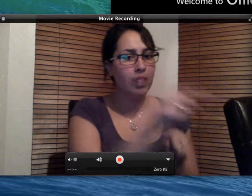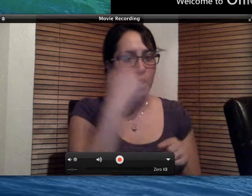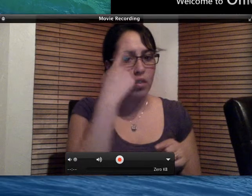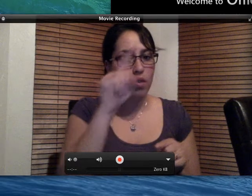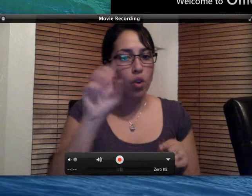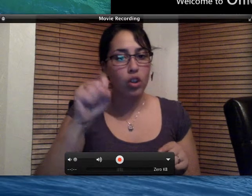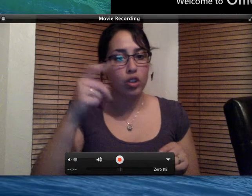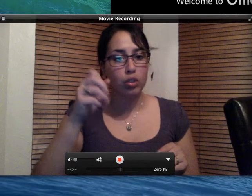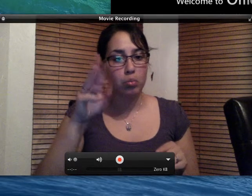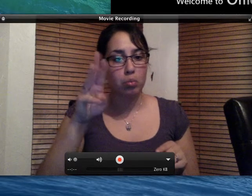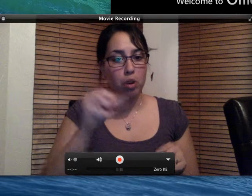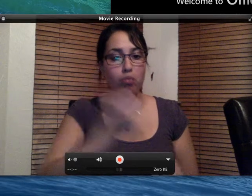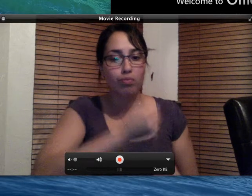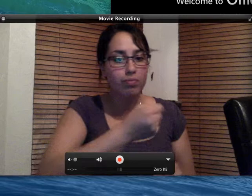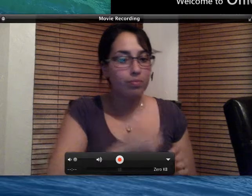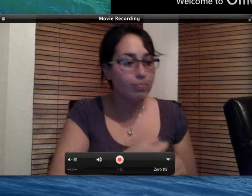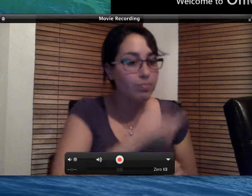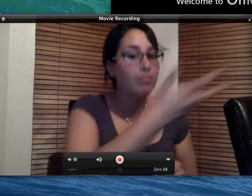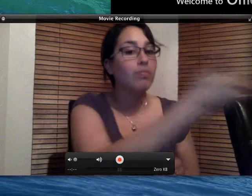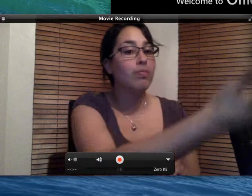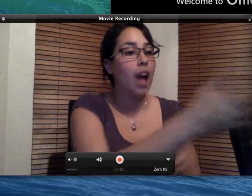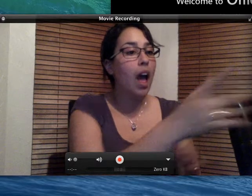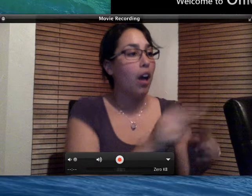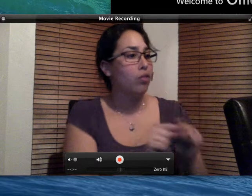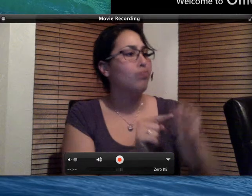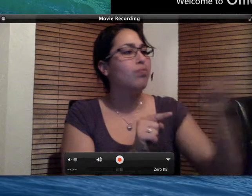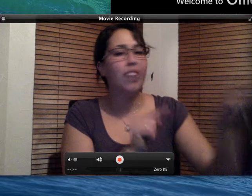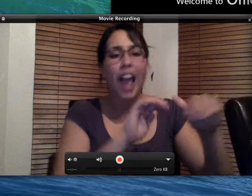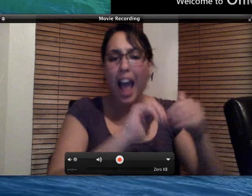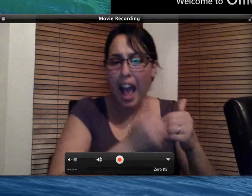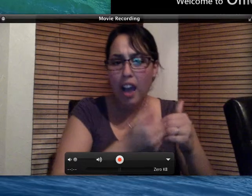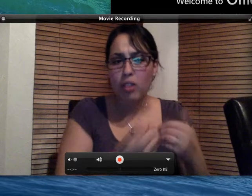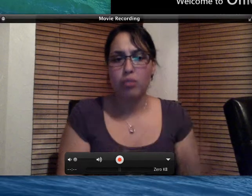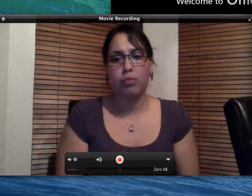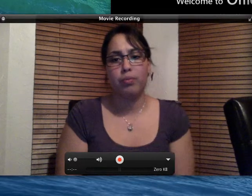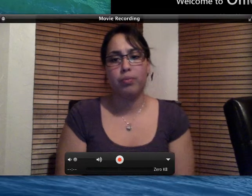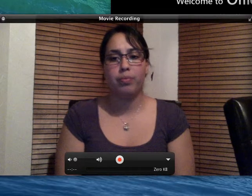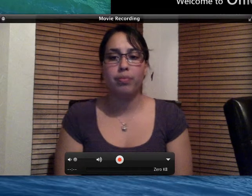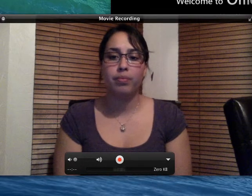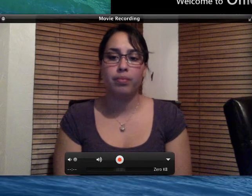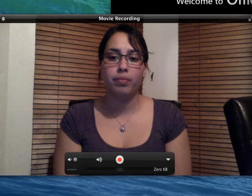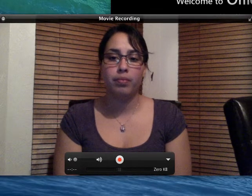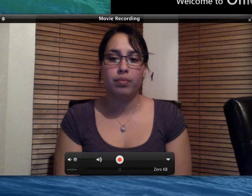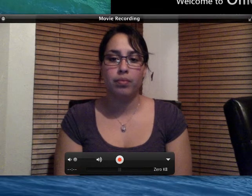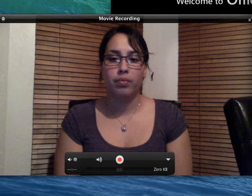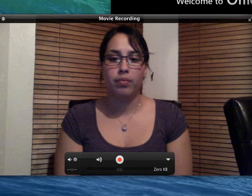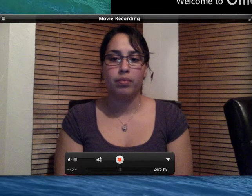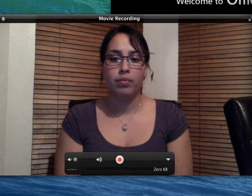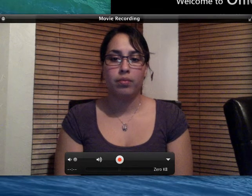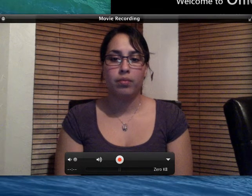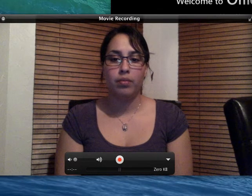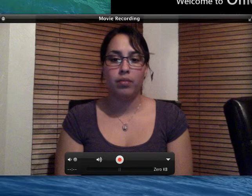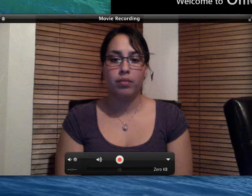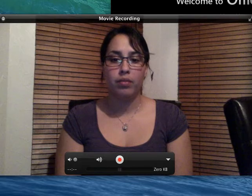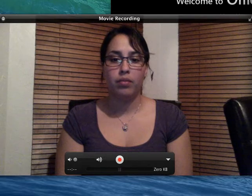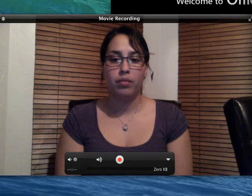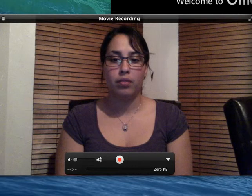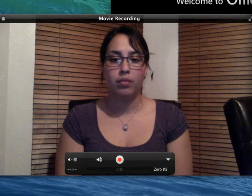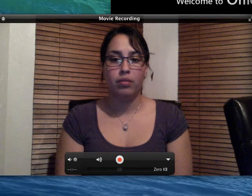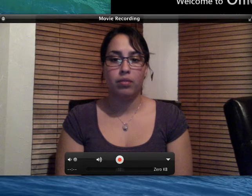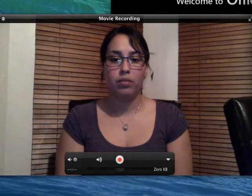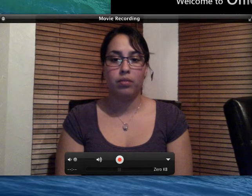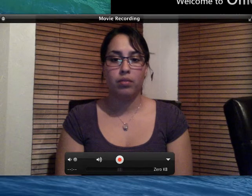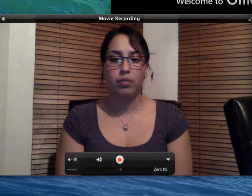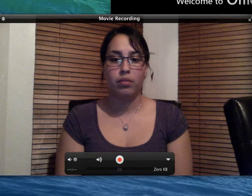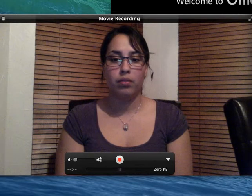had heard, and there was a theory kind of going around at the time, this being the 1940s, that the force with which semen is